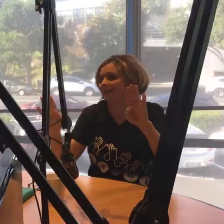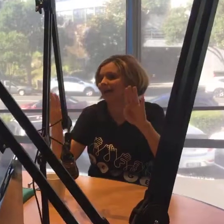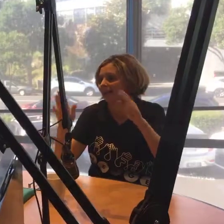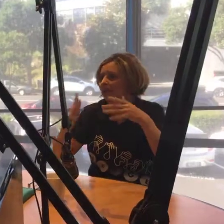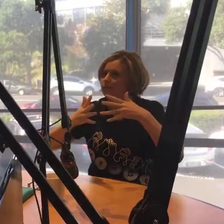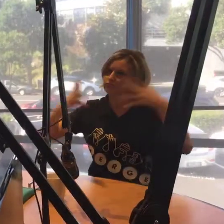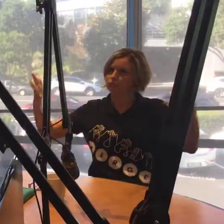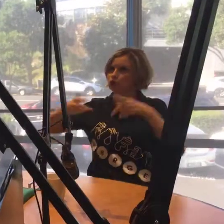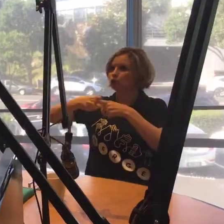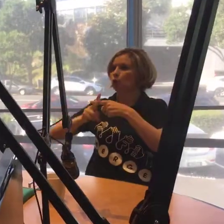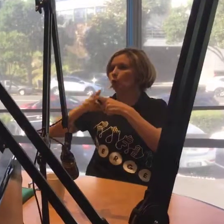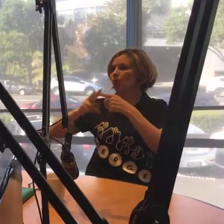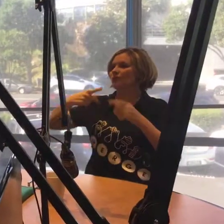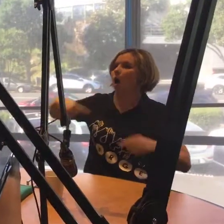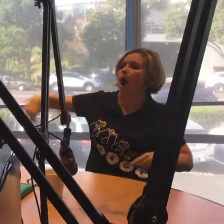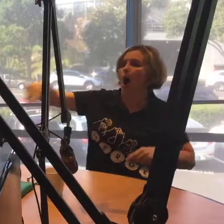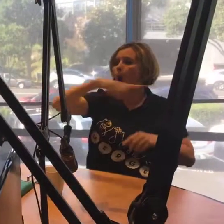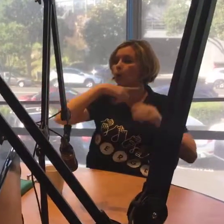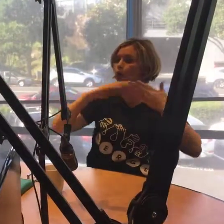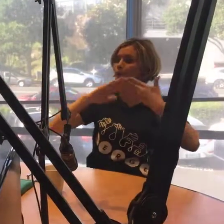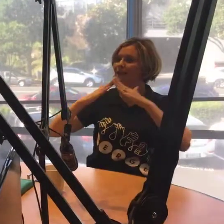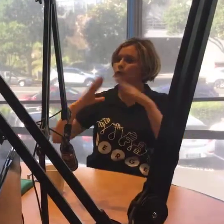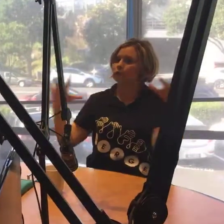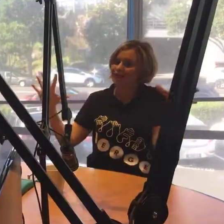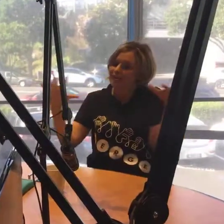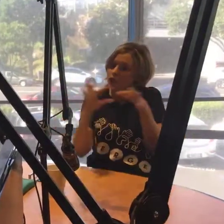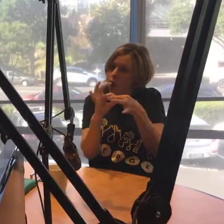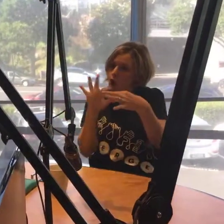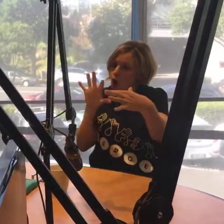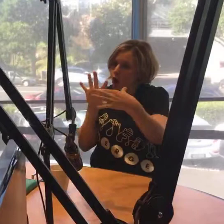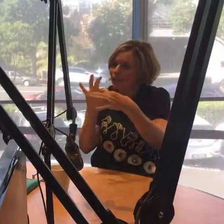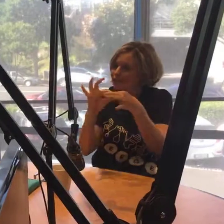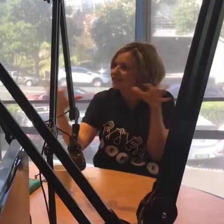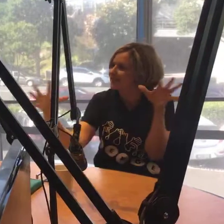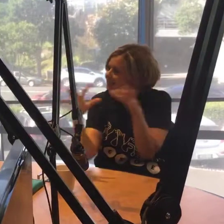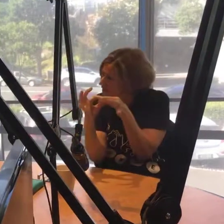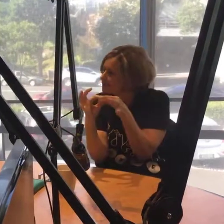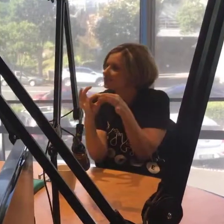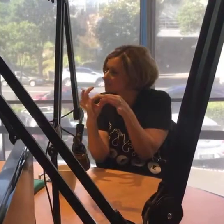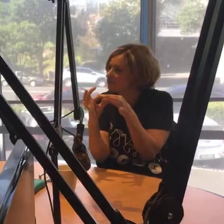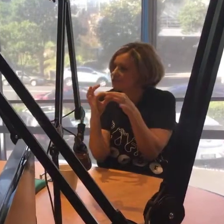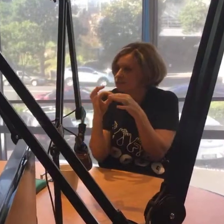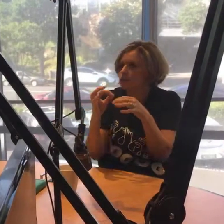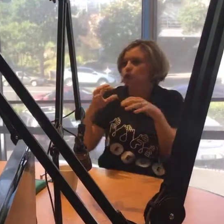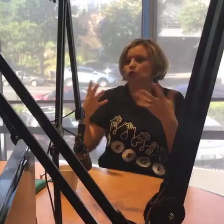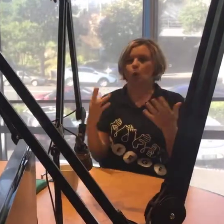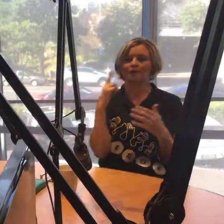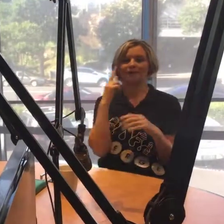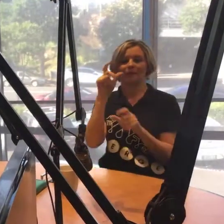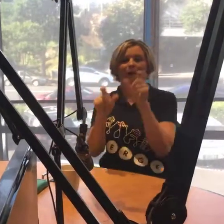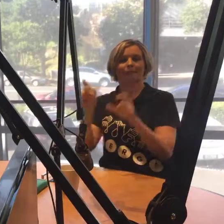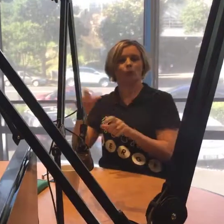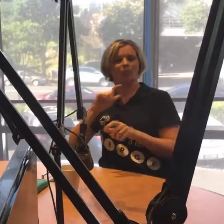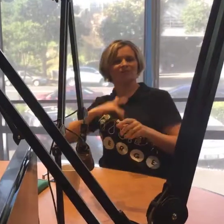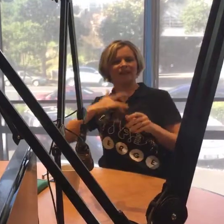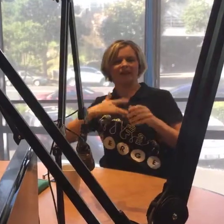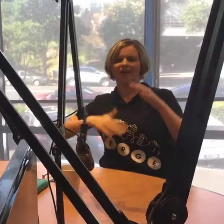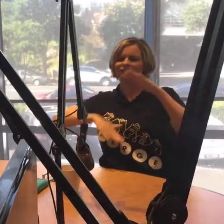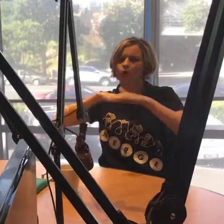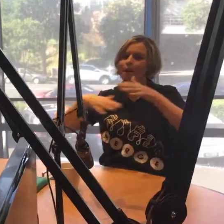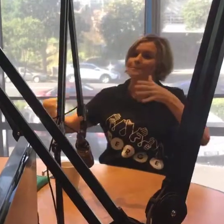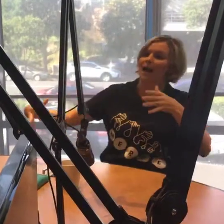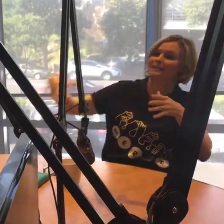different levels, but sign language being a visual language, it's a tool that allows our community to stay in touch with each